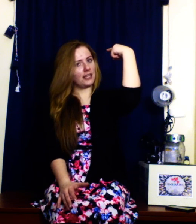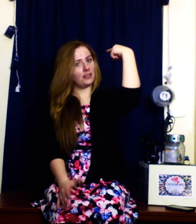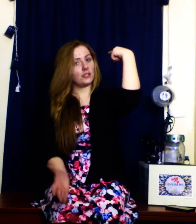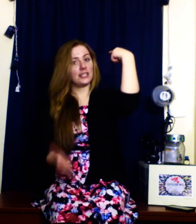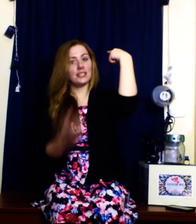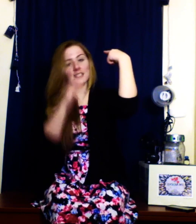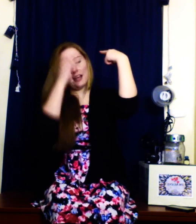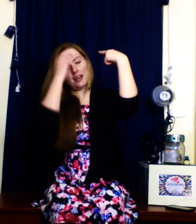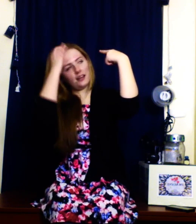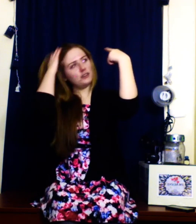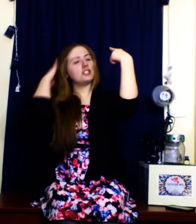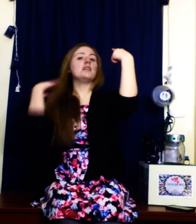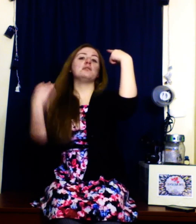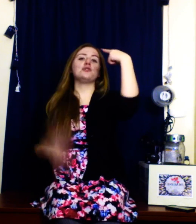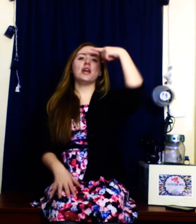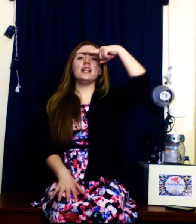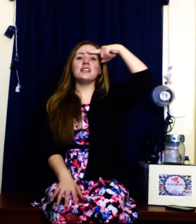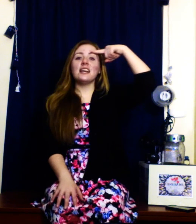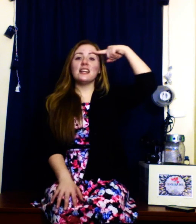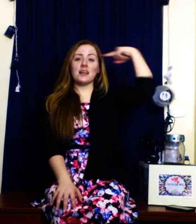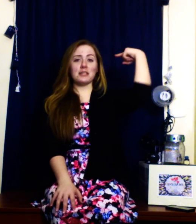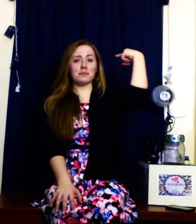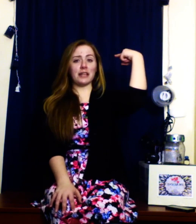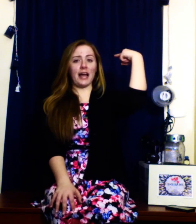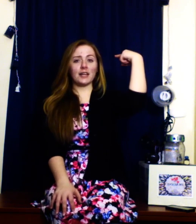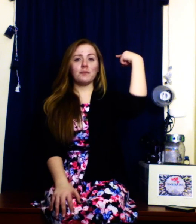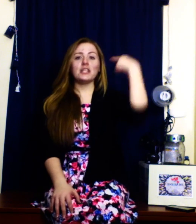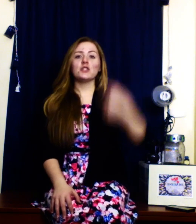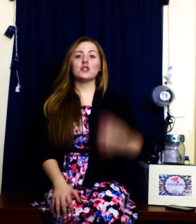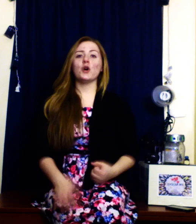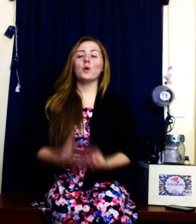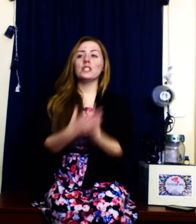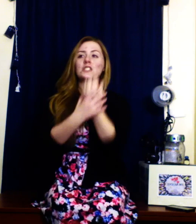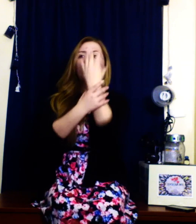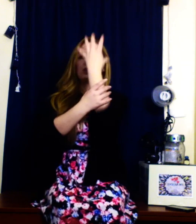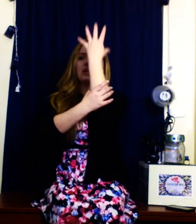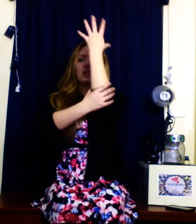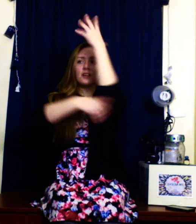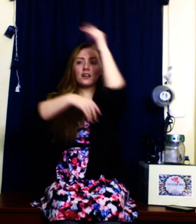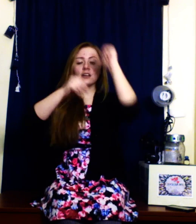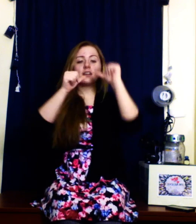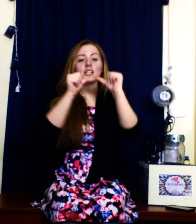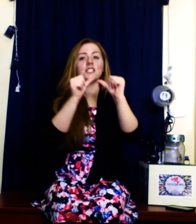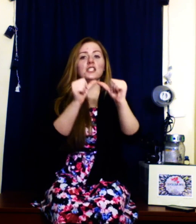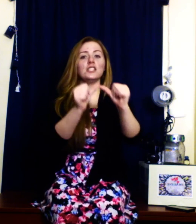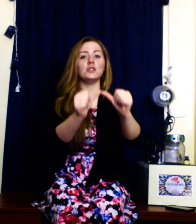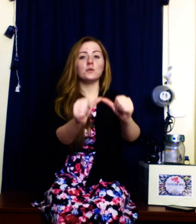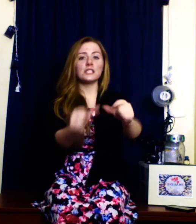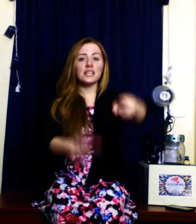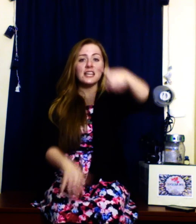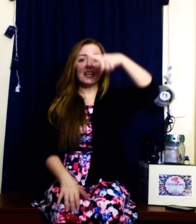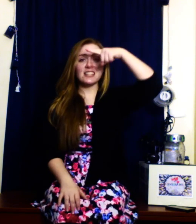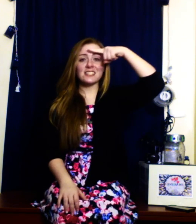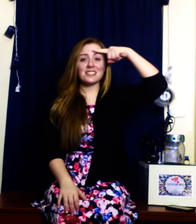looks like it. Just keep it straight. That means black. So spring continues into